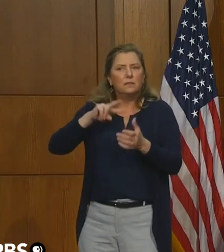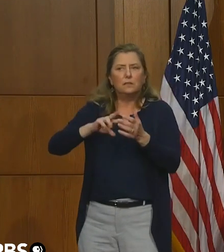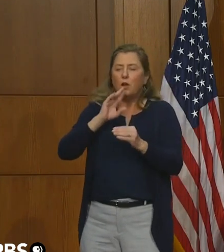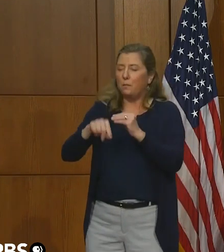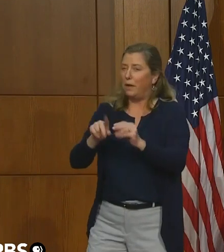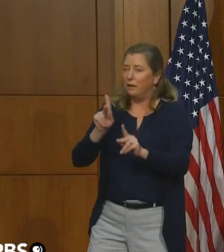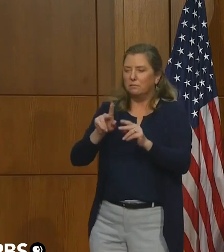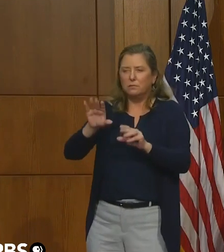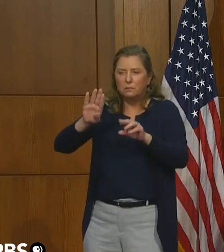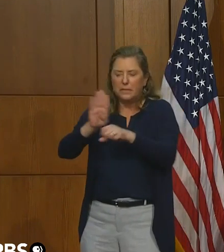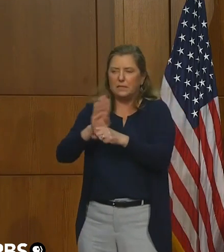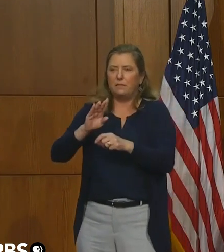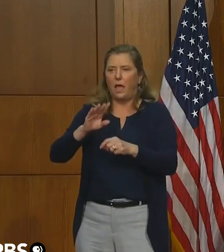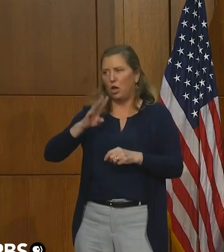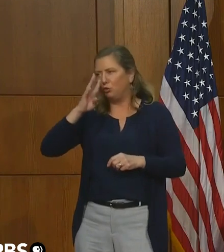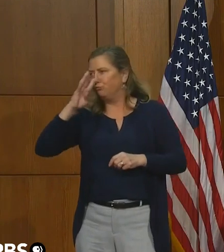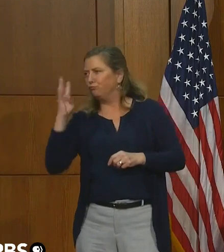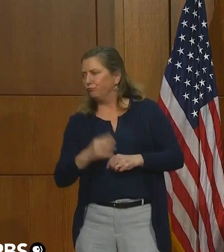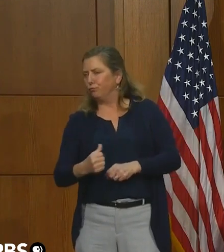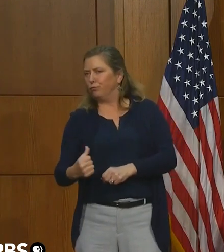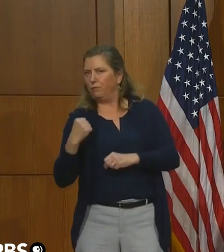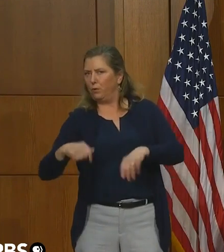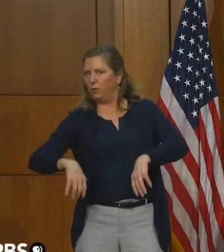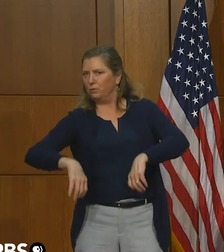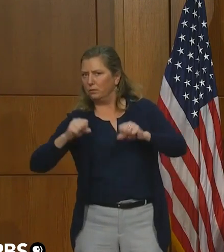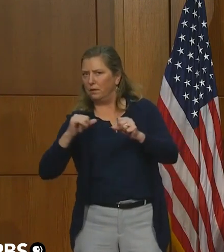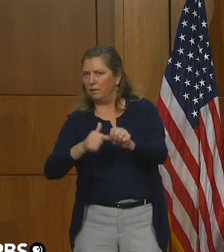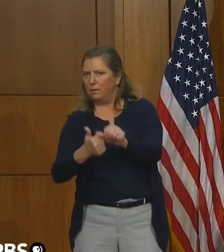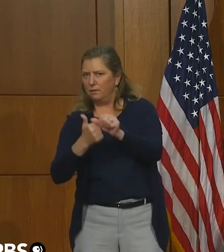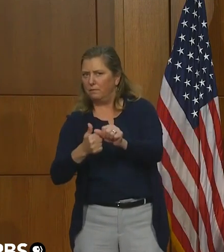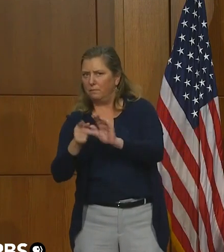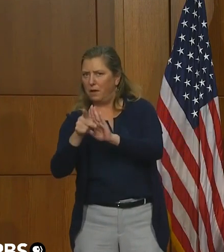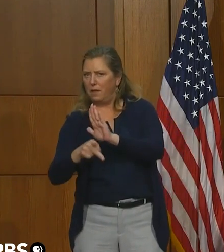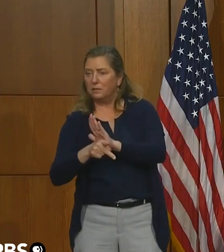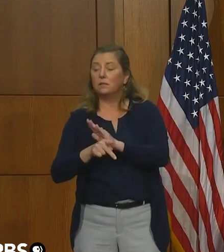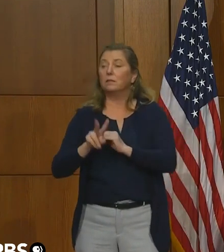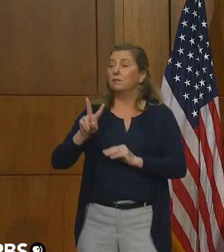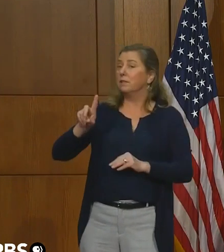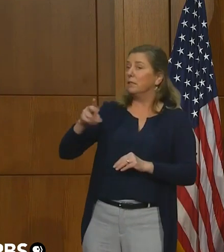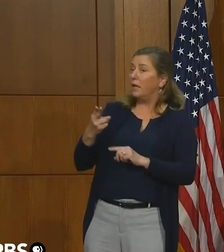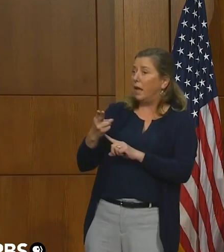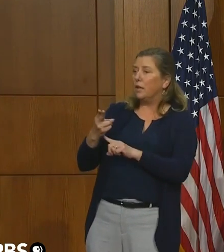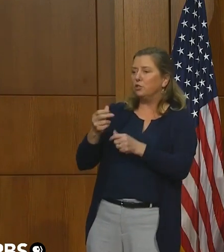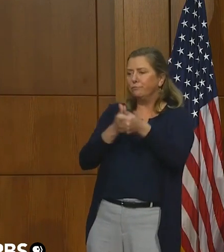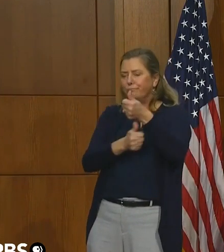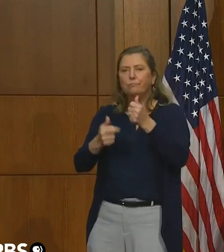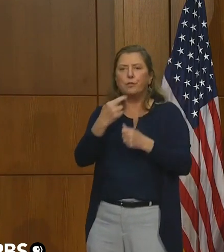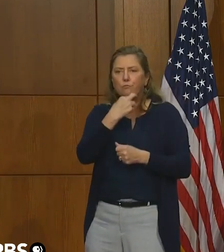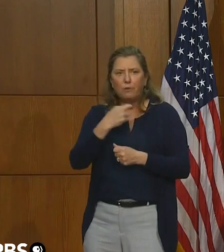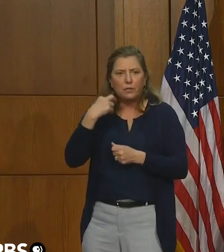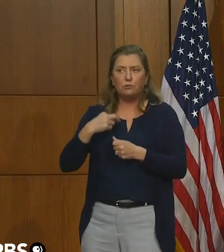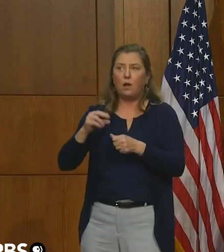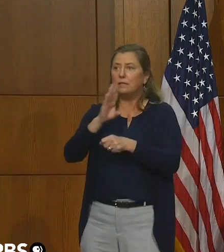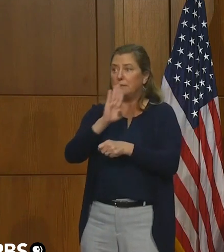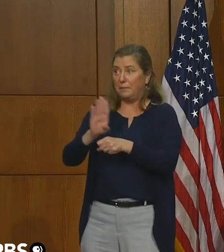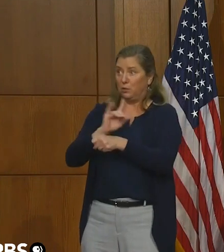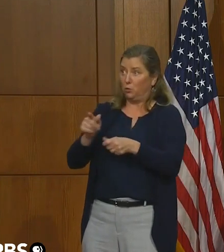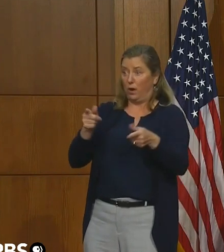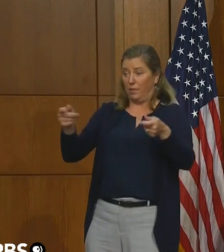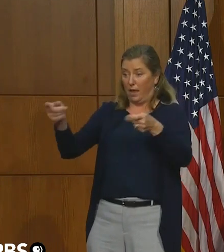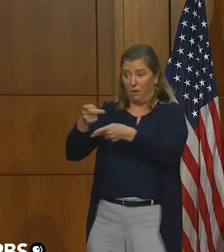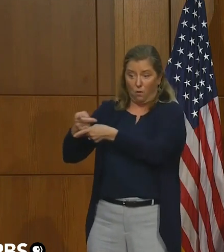negligent in refusing to adopt this policy. And VDH, the restaurants and businesses that they oversee, they'll be